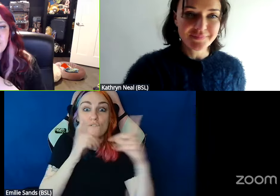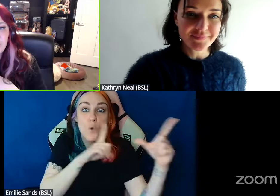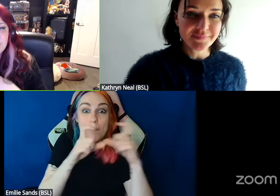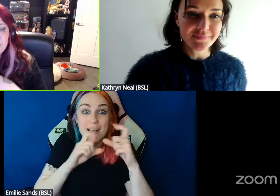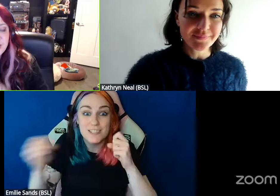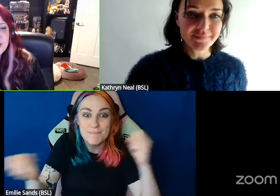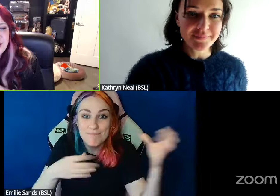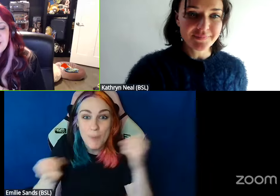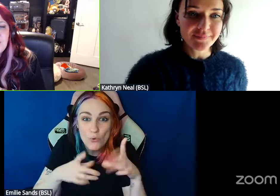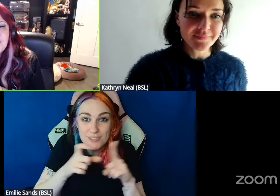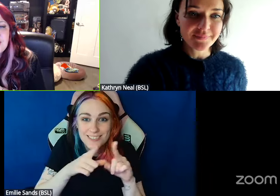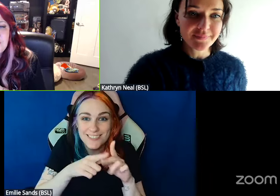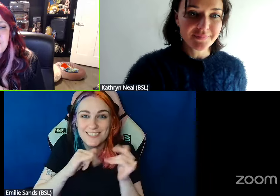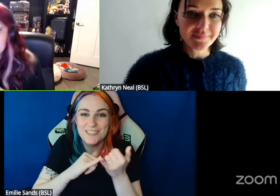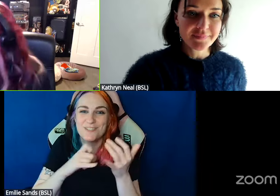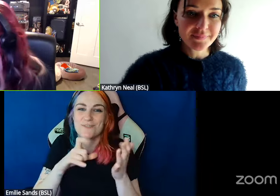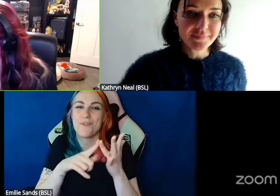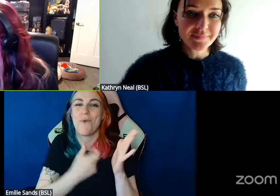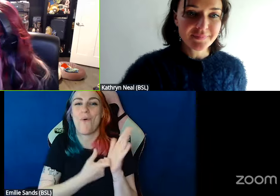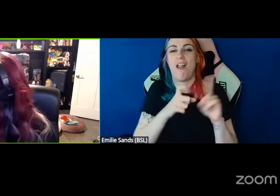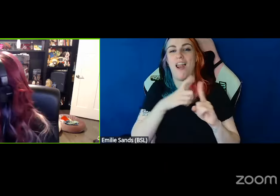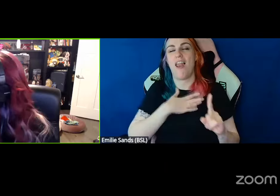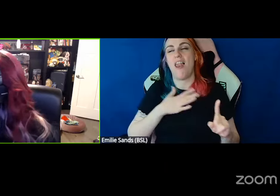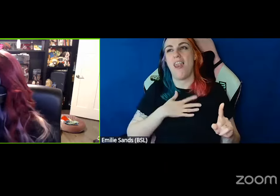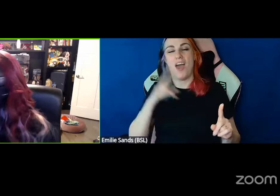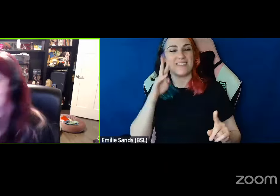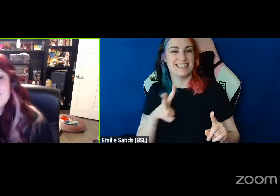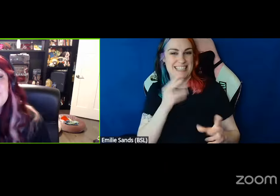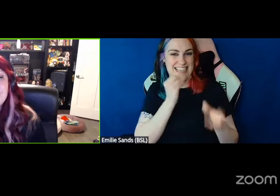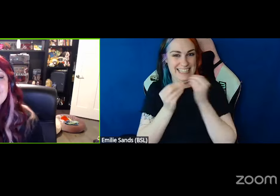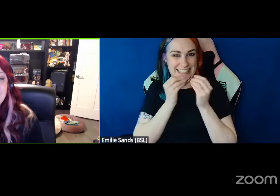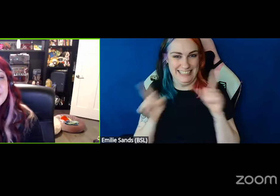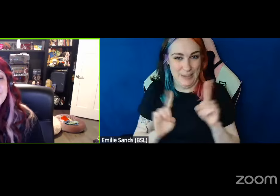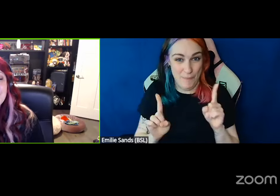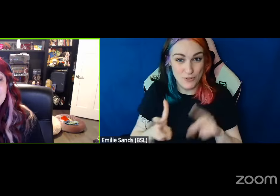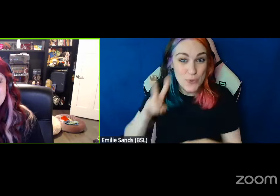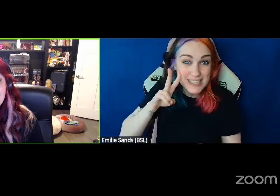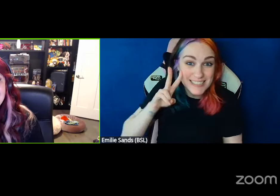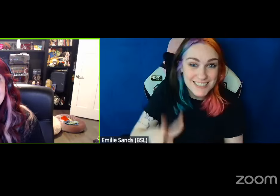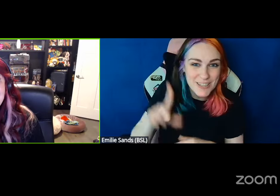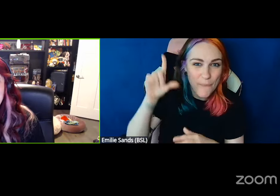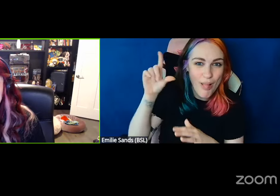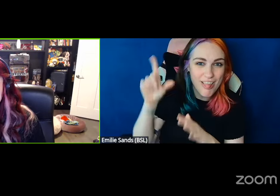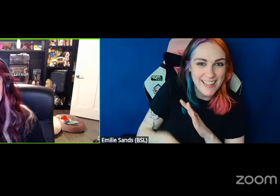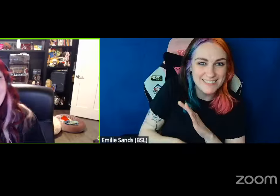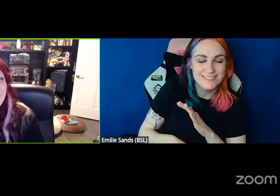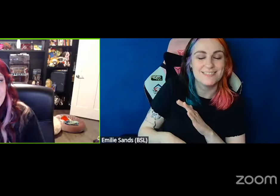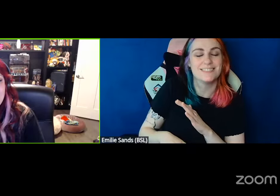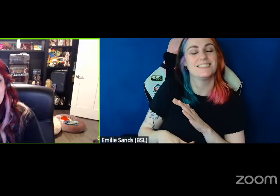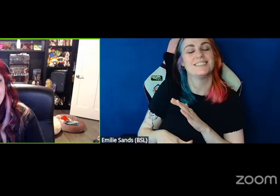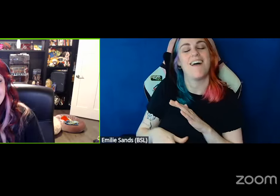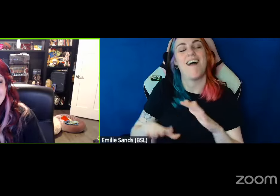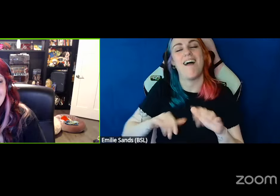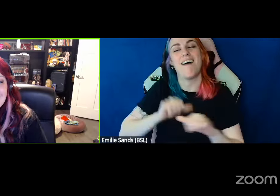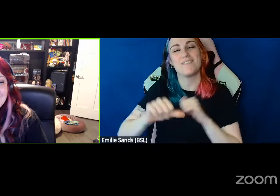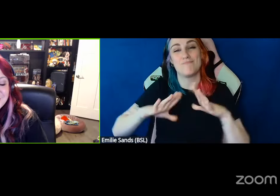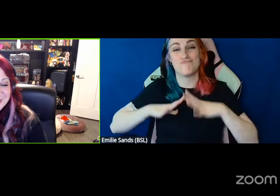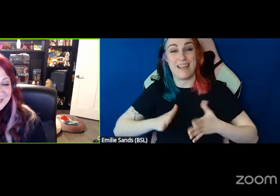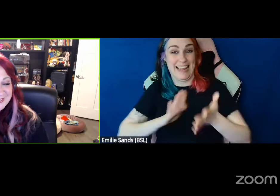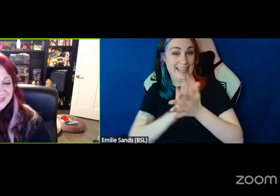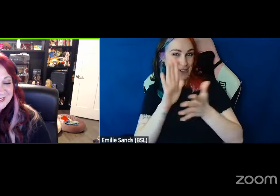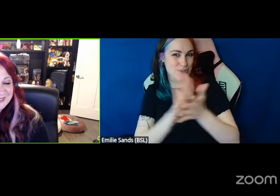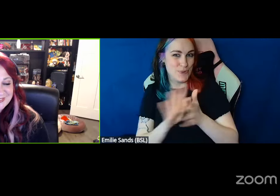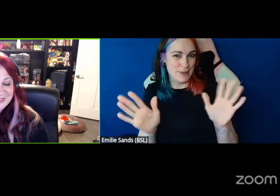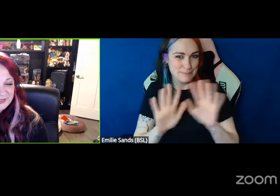the Discord because I love seeing what everyone's eating. So see you on the other side of the break, and I hope you enjoy it. Thank you.